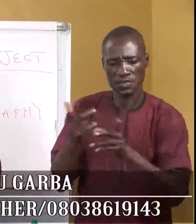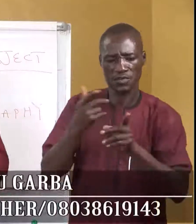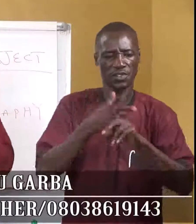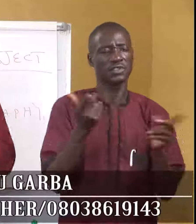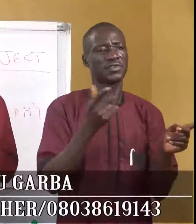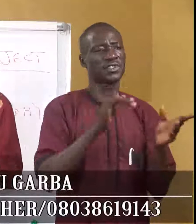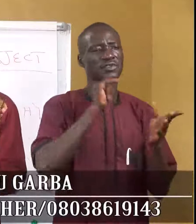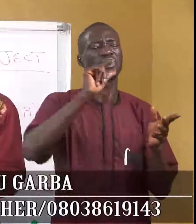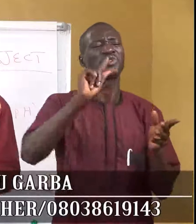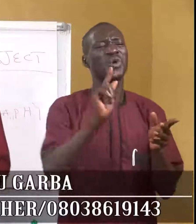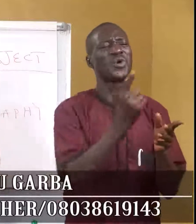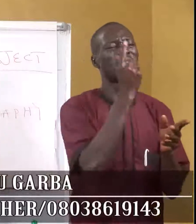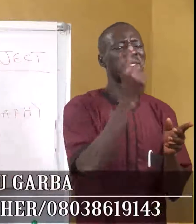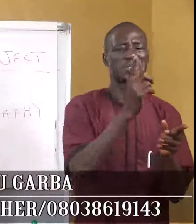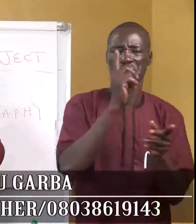that they